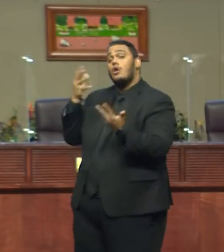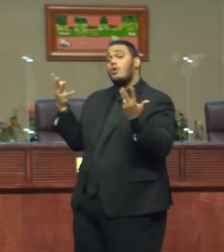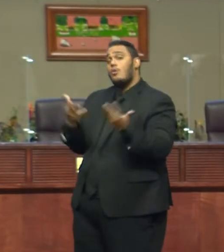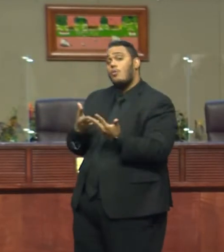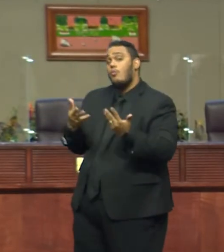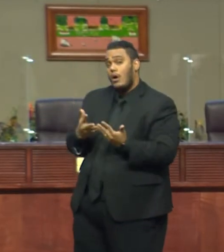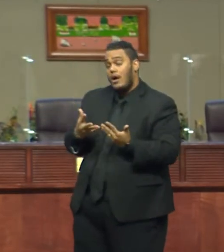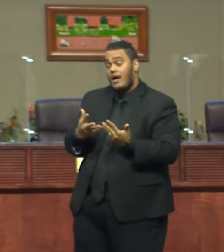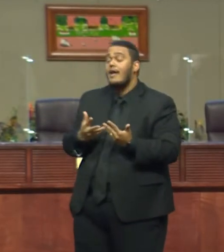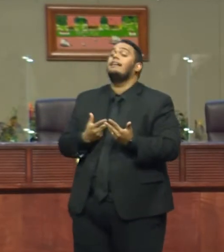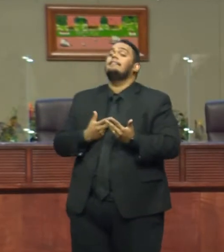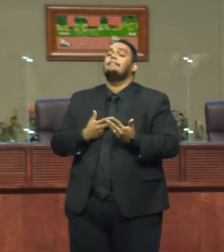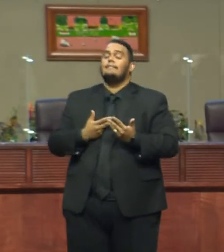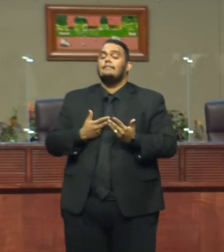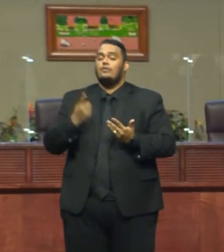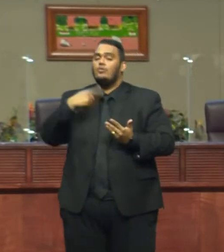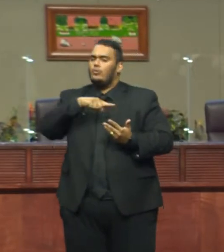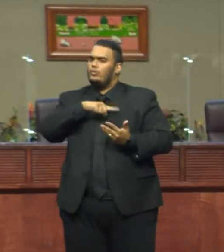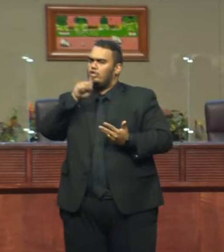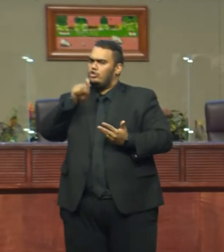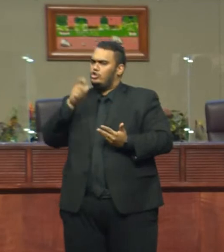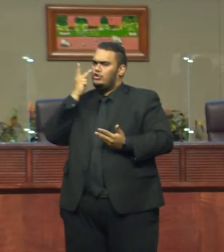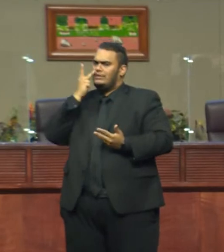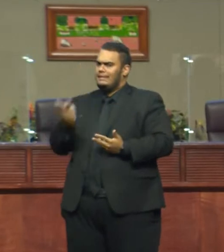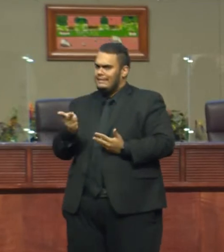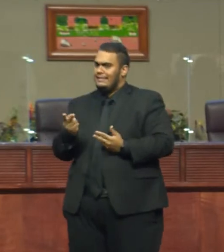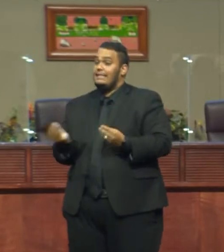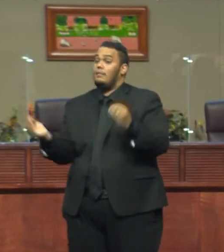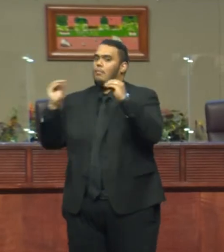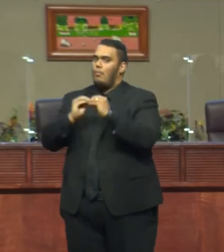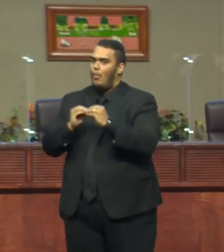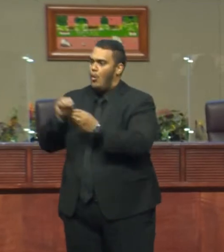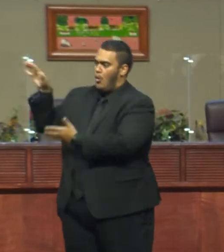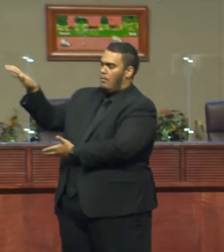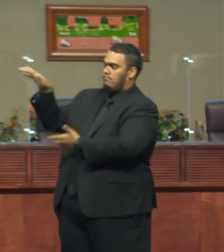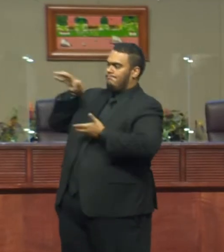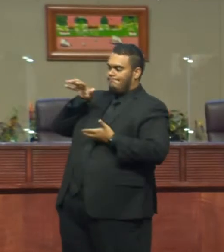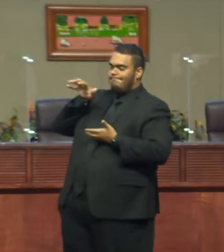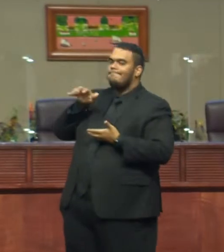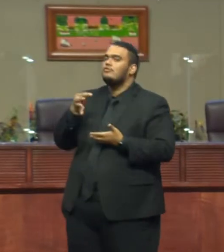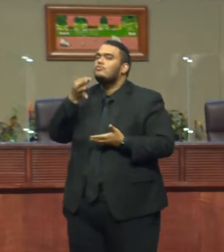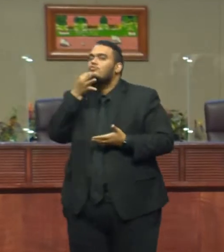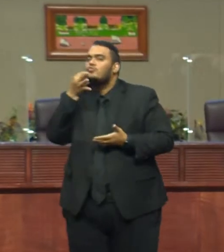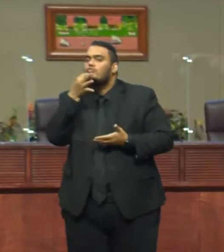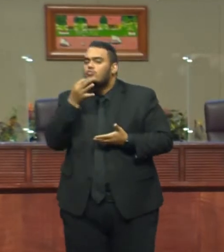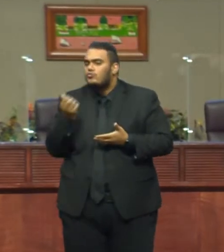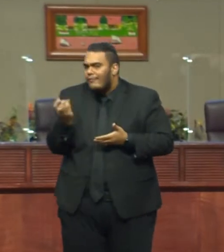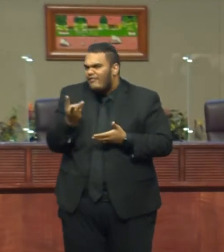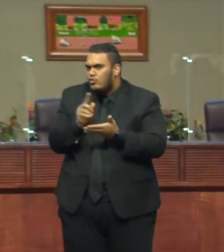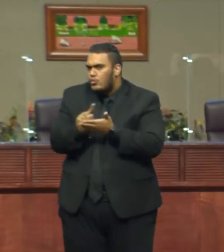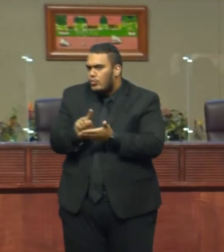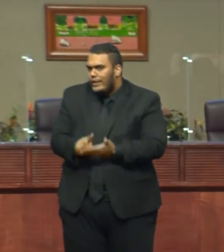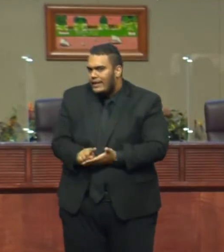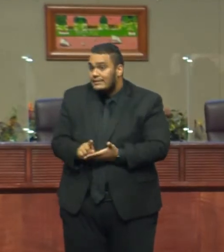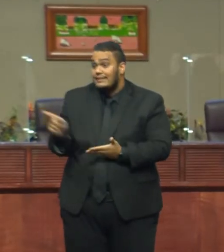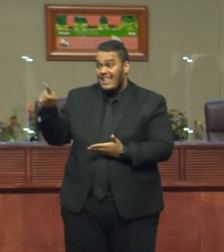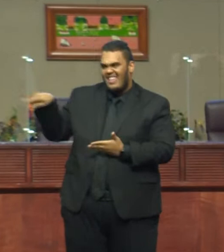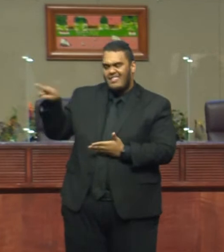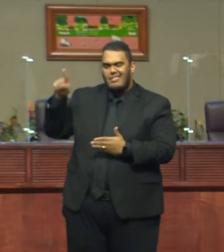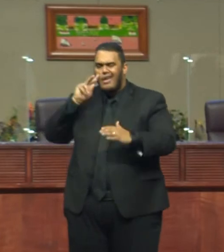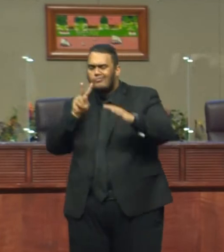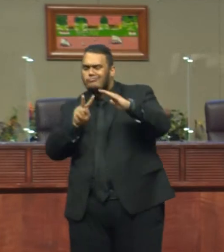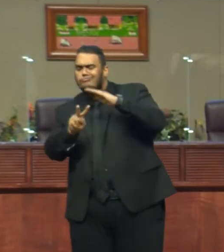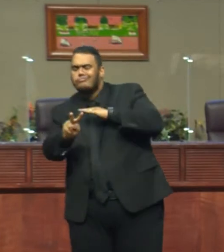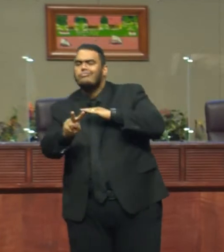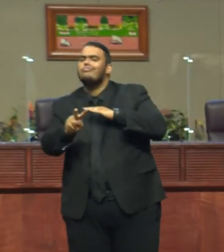we should see increased distribution within the next few weeks. They are projecting that states and local governments